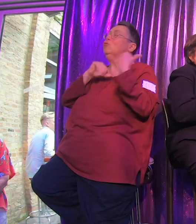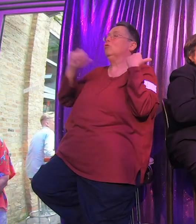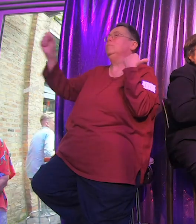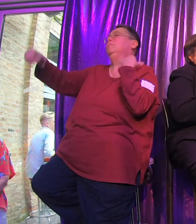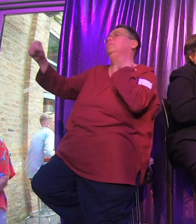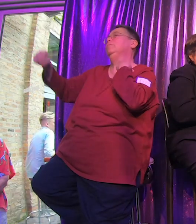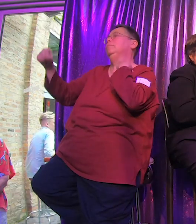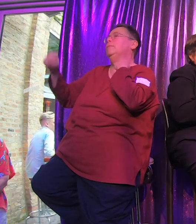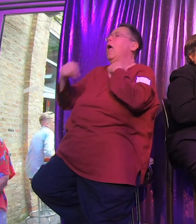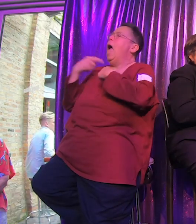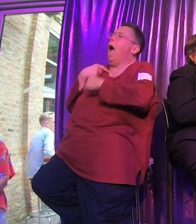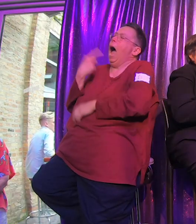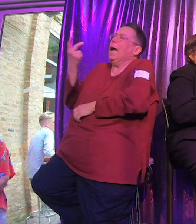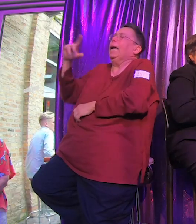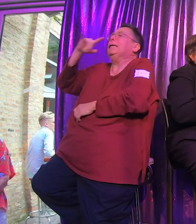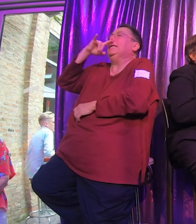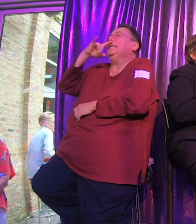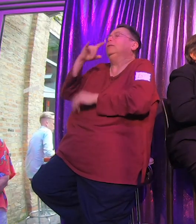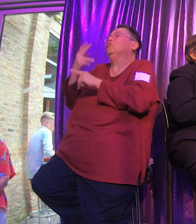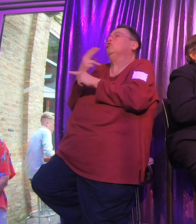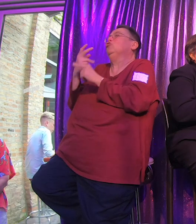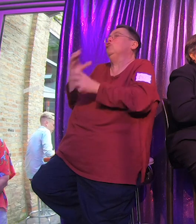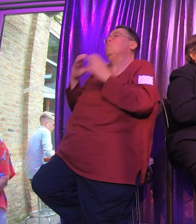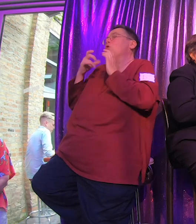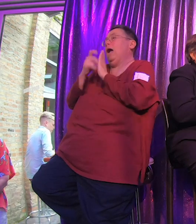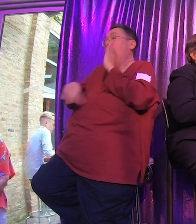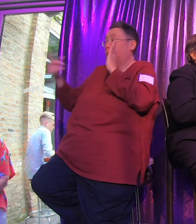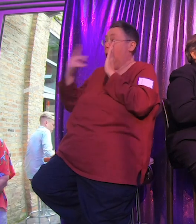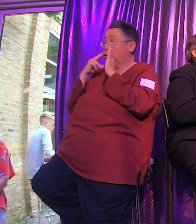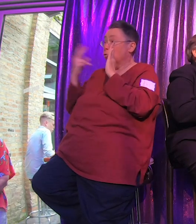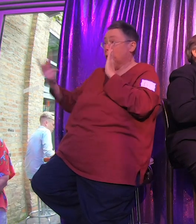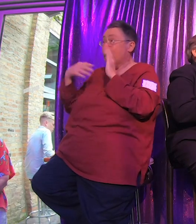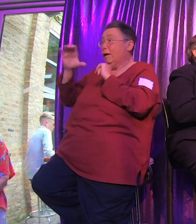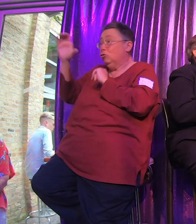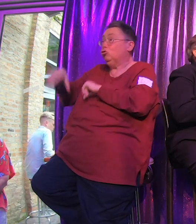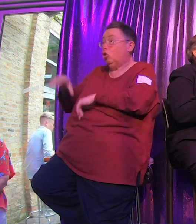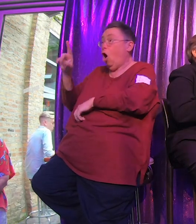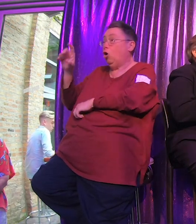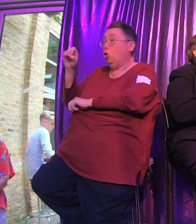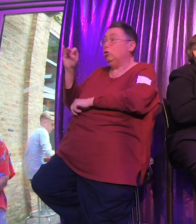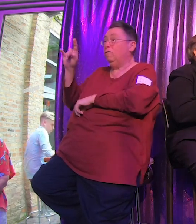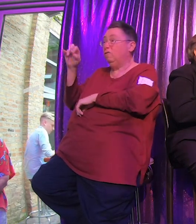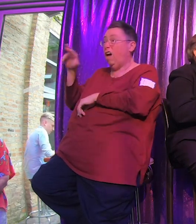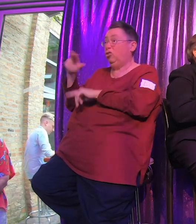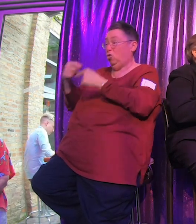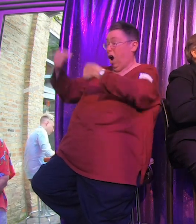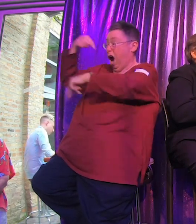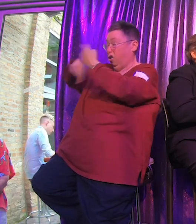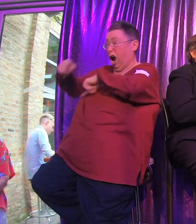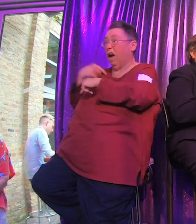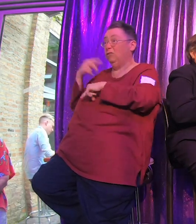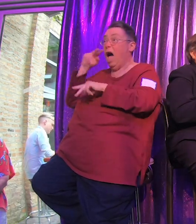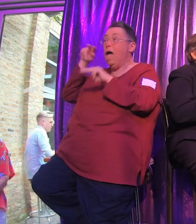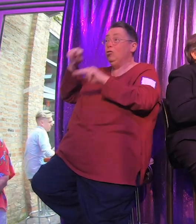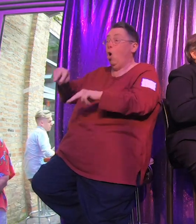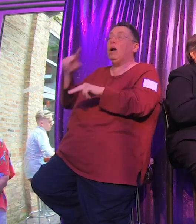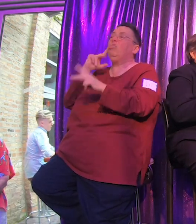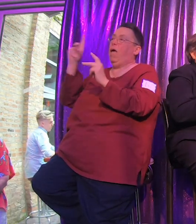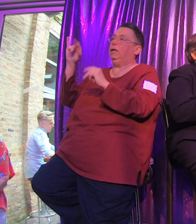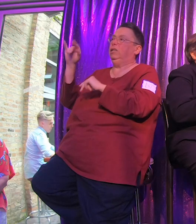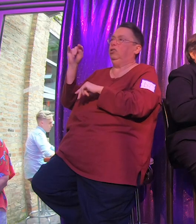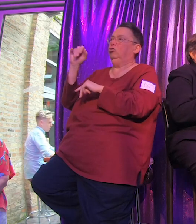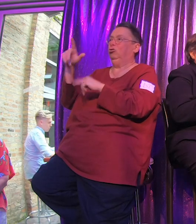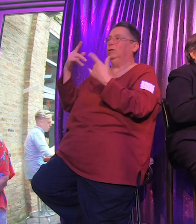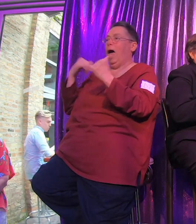old, I had a kids consumer column in the Chicago Defender. You can actually find them in the Chicago Defender archives. I went back and looked because they digitized everything,